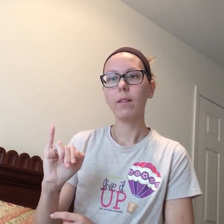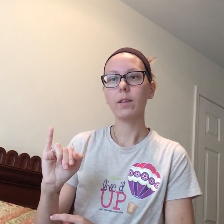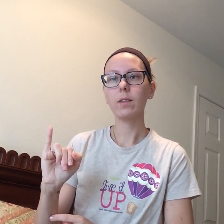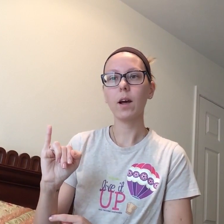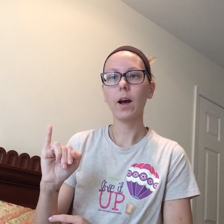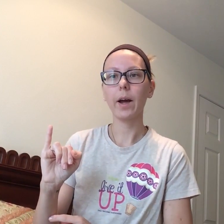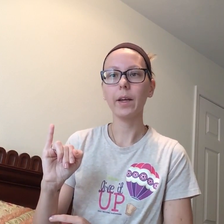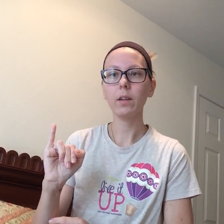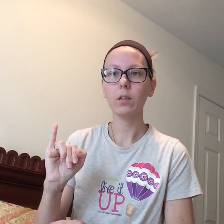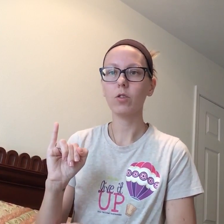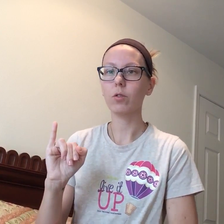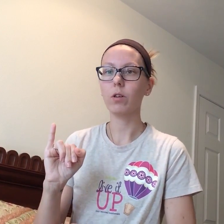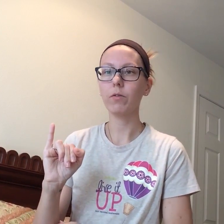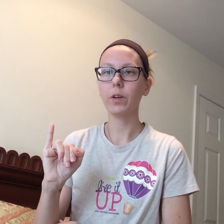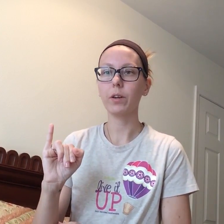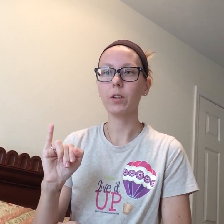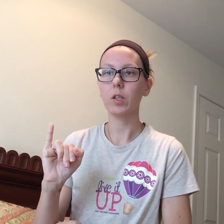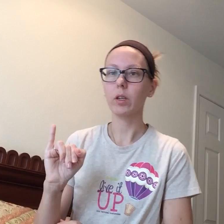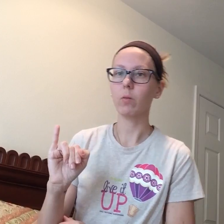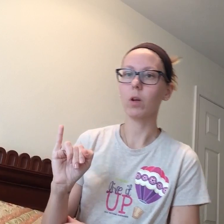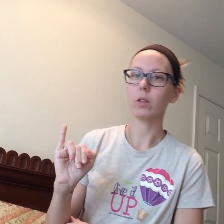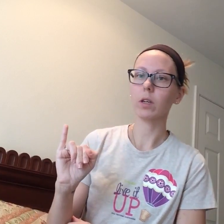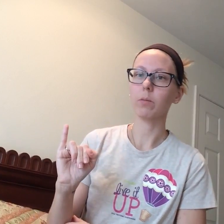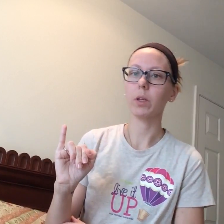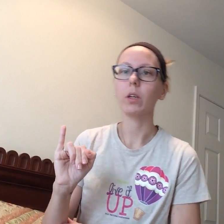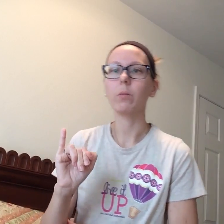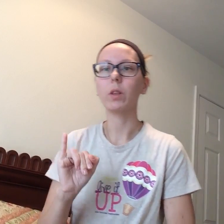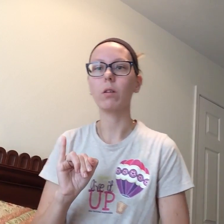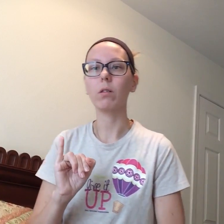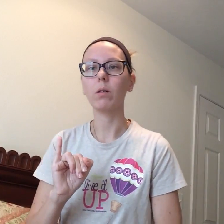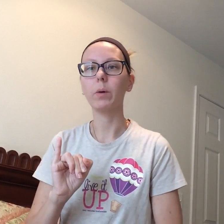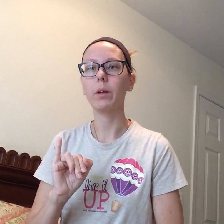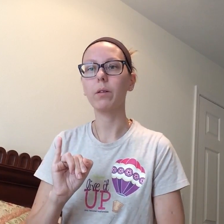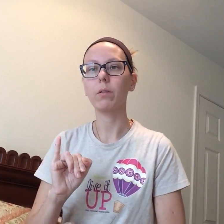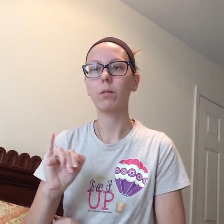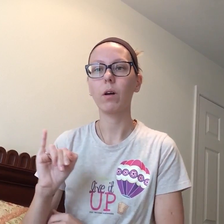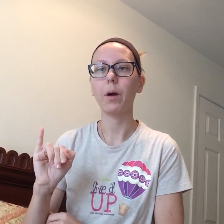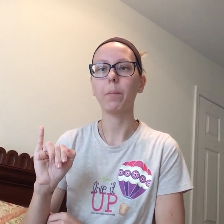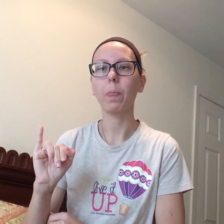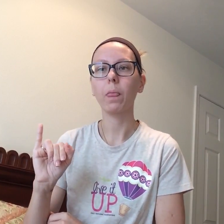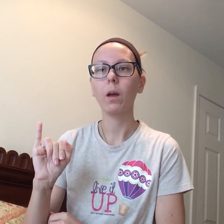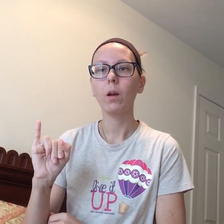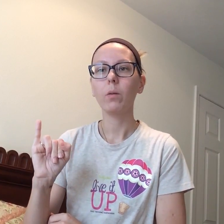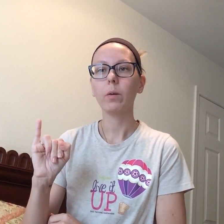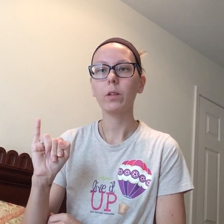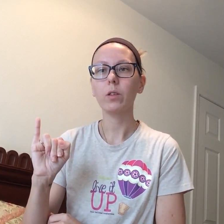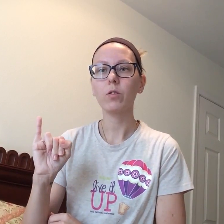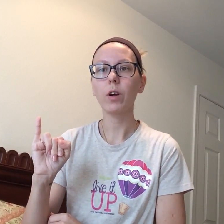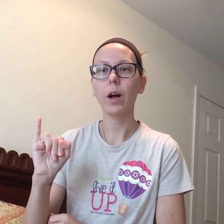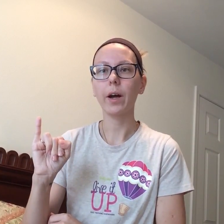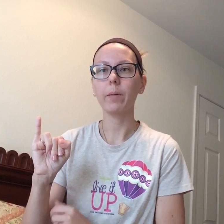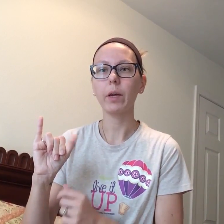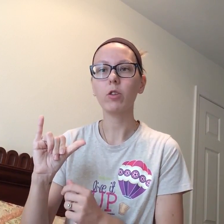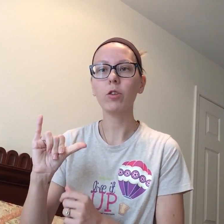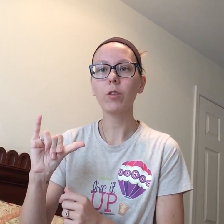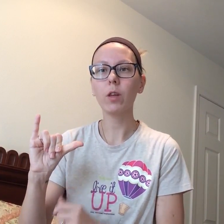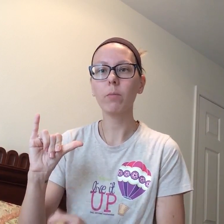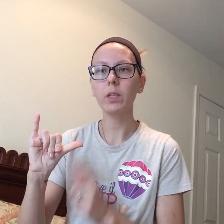This is I. It's your little finger. Sorry, the wall's kind of blending in with it a little bit. But this is your I. Make sure your thumb is